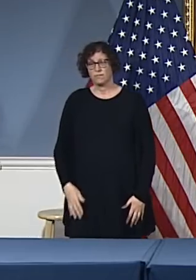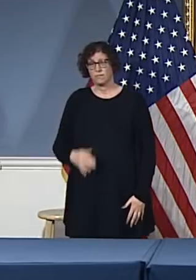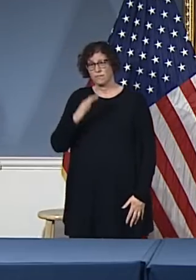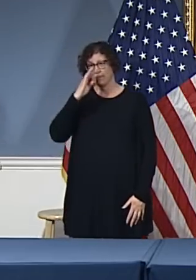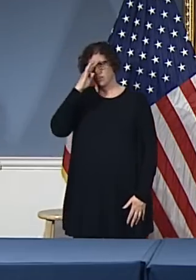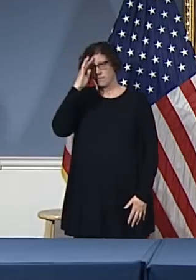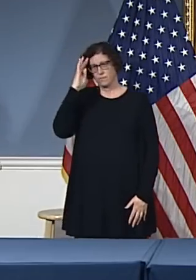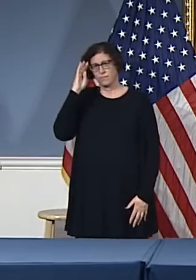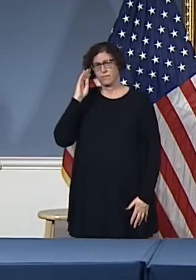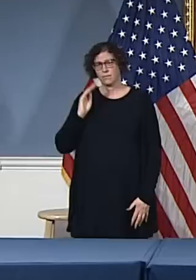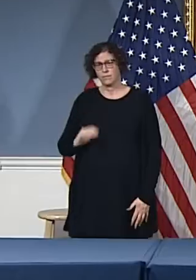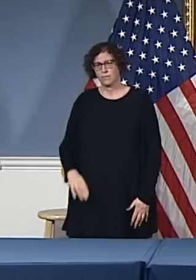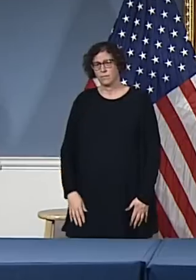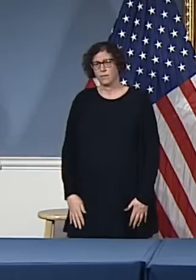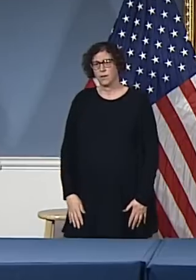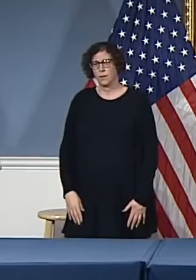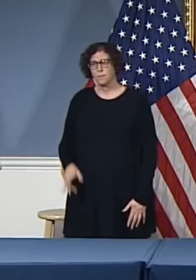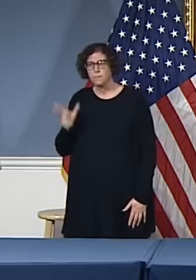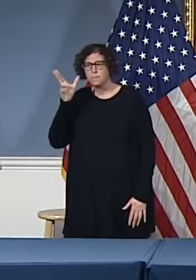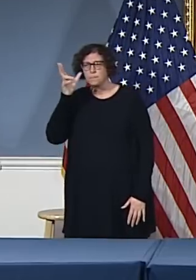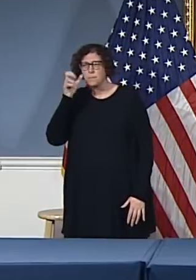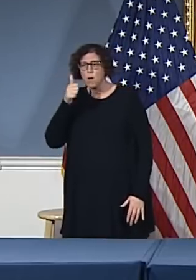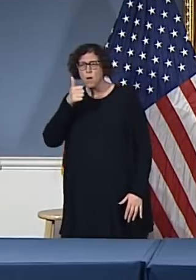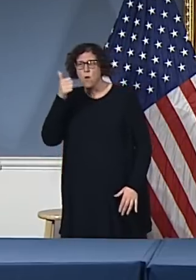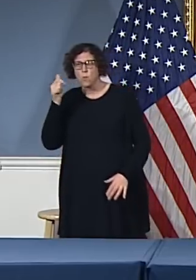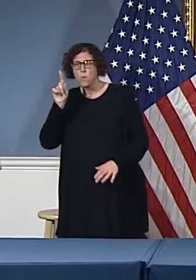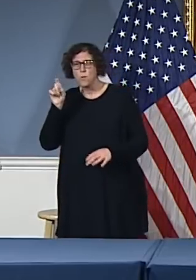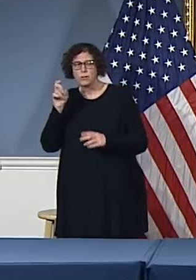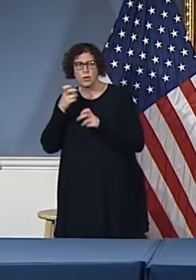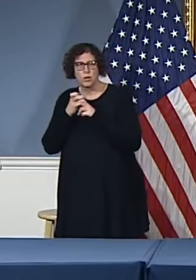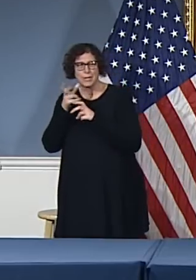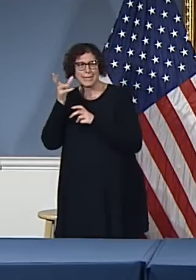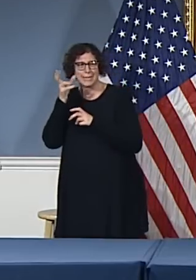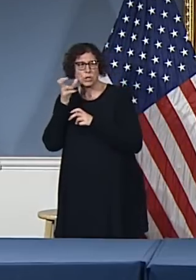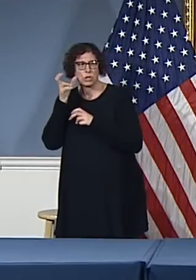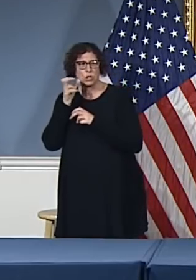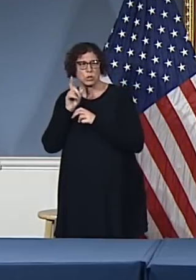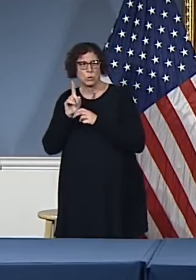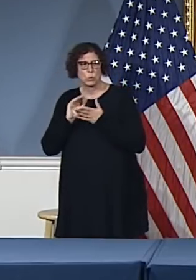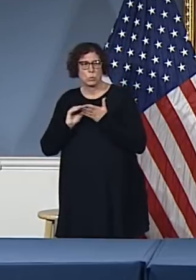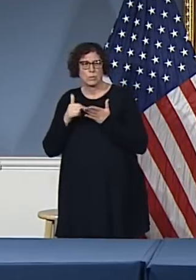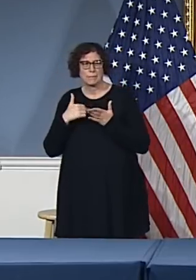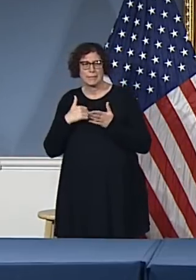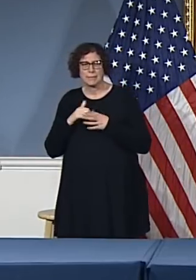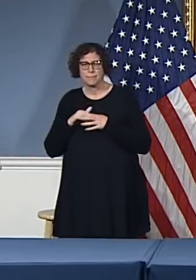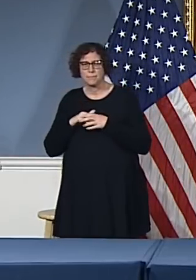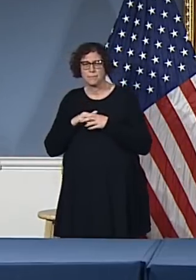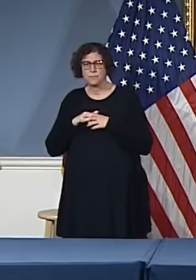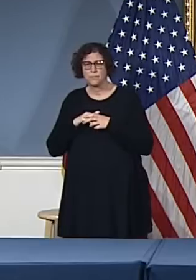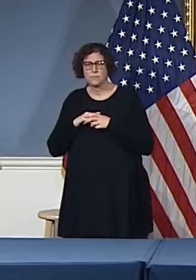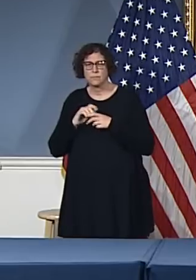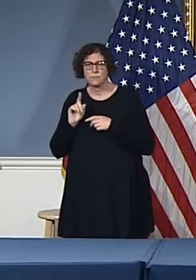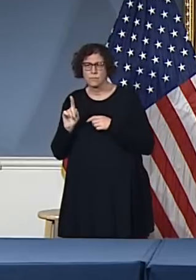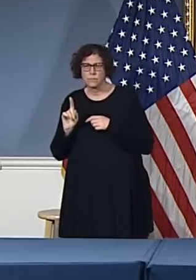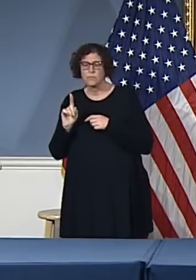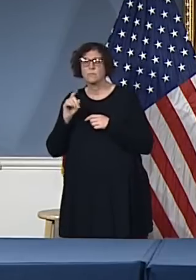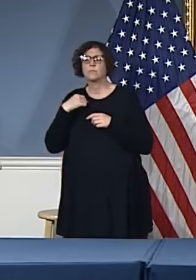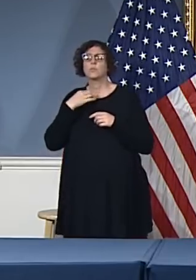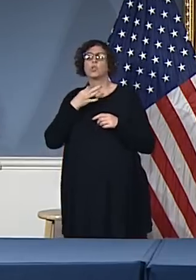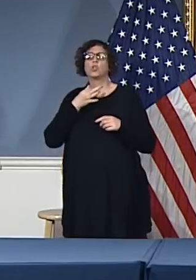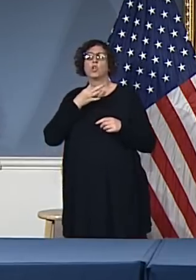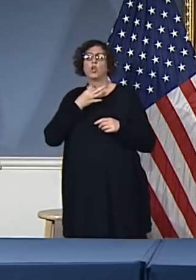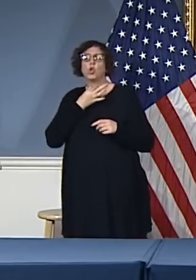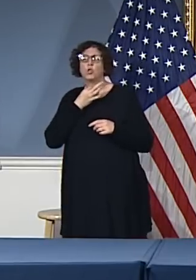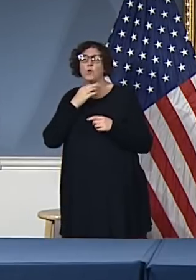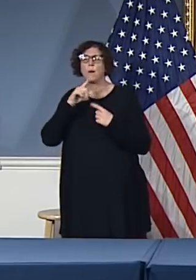the what the conditions are at the local city hospitals. We're seeing some videos on social media of patients in masks